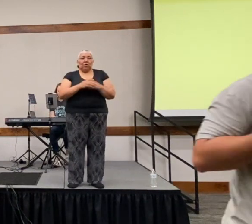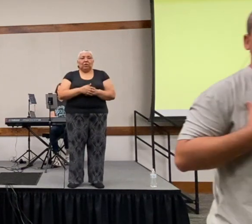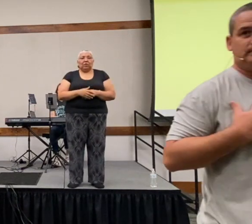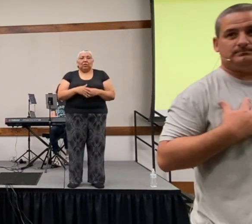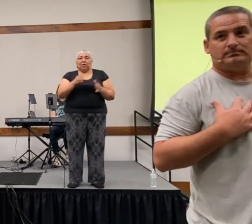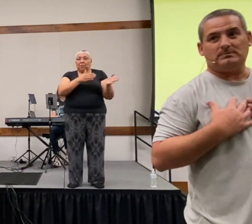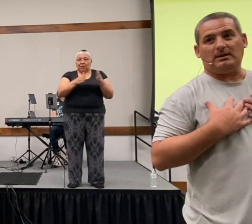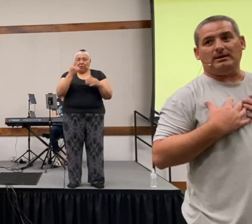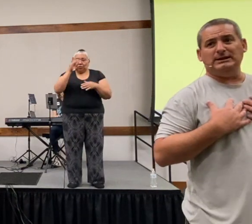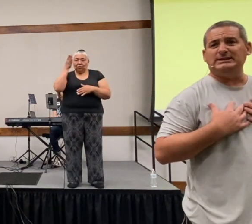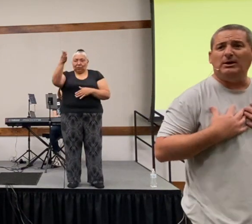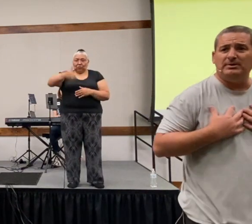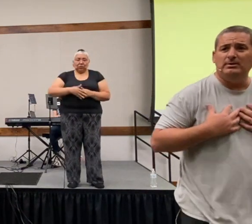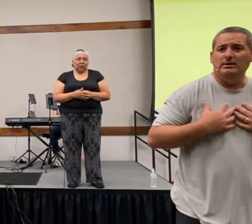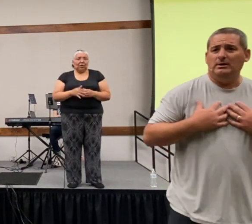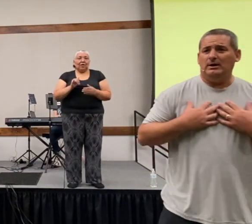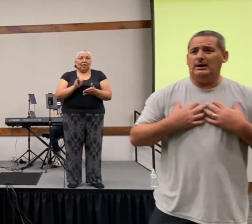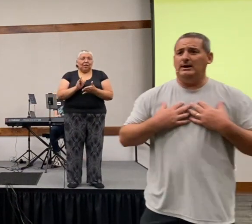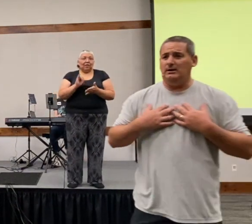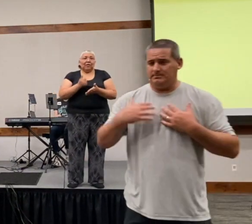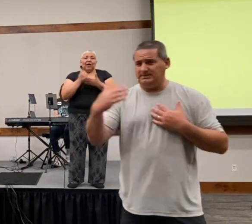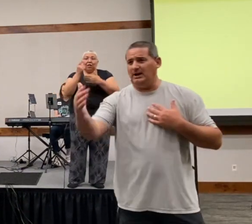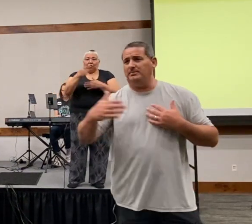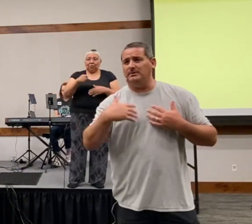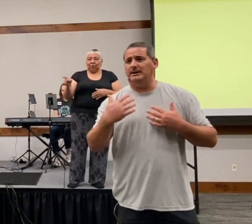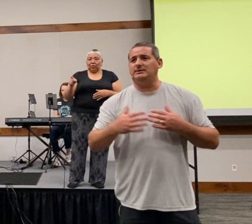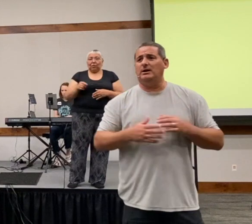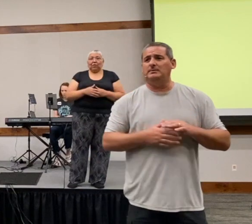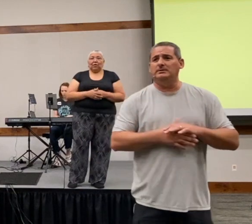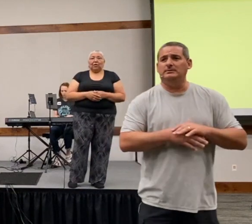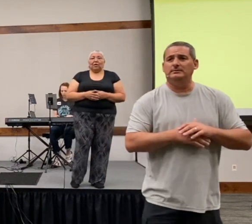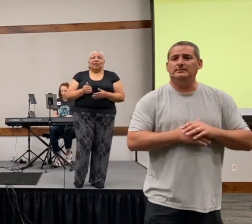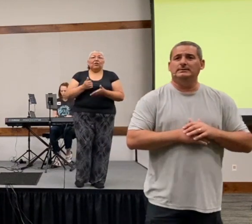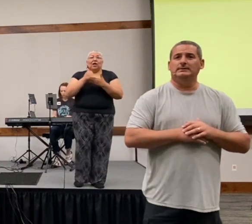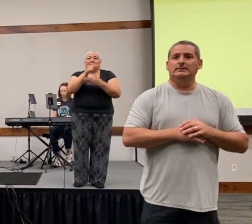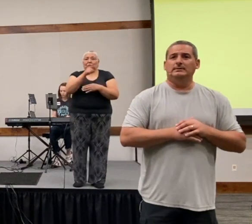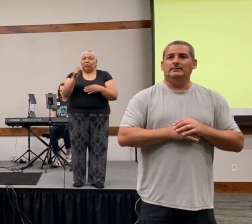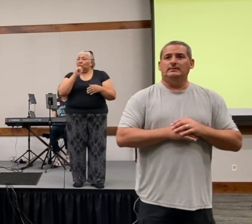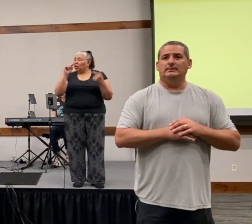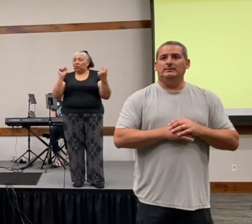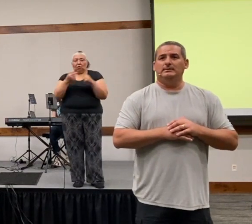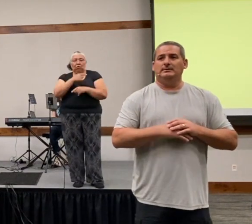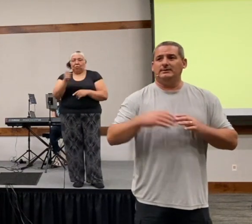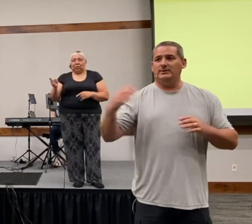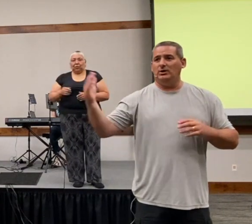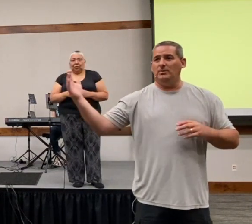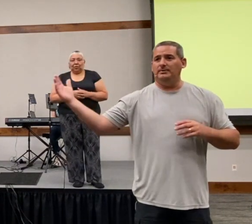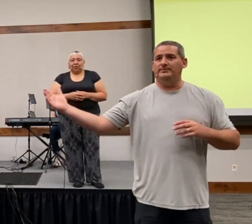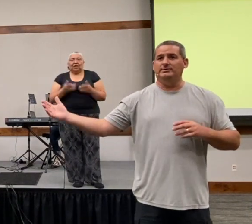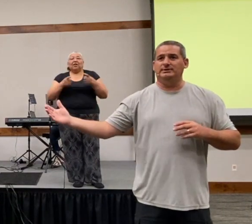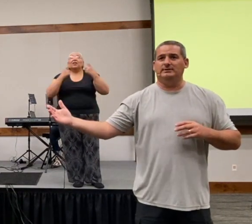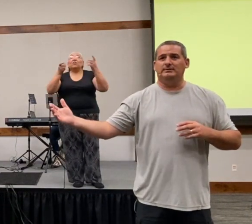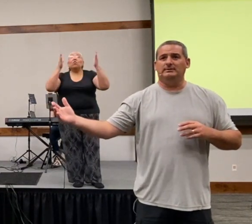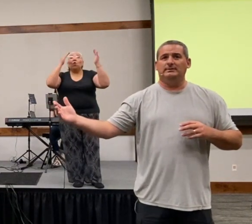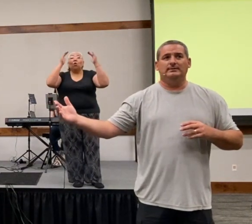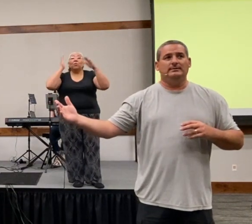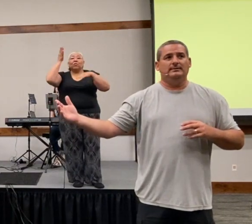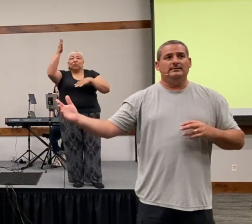future. Not to help you, to help you, not to harm you. I give you a hope in the